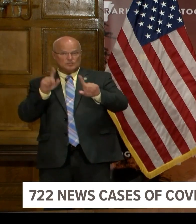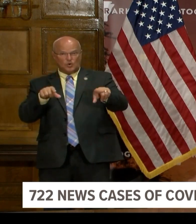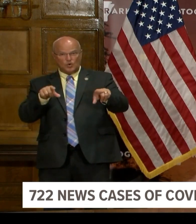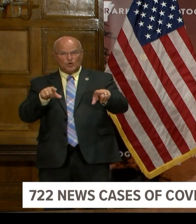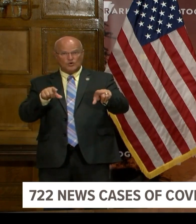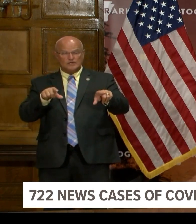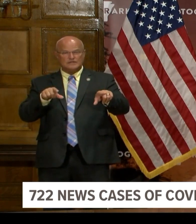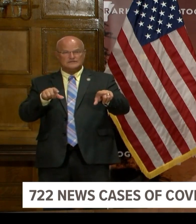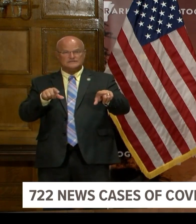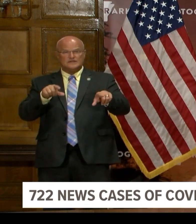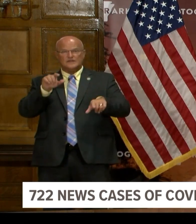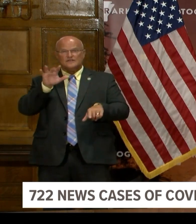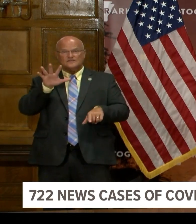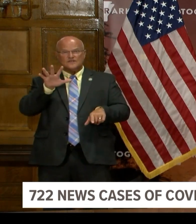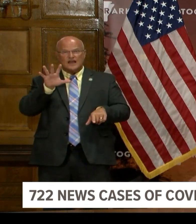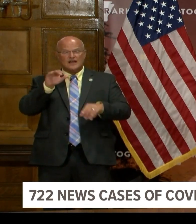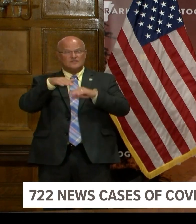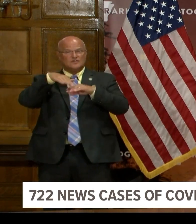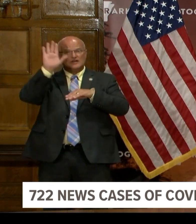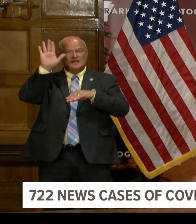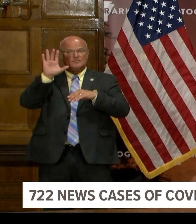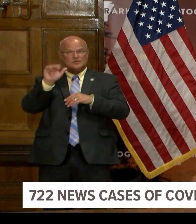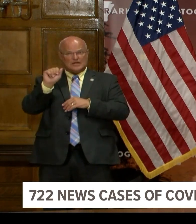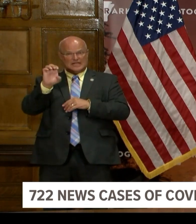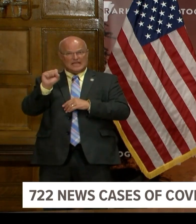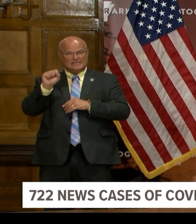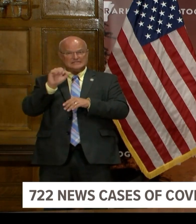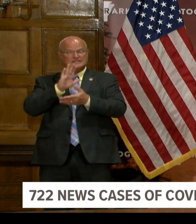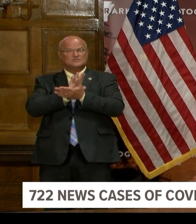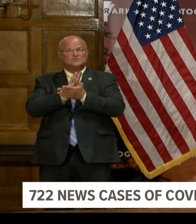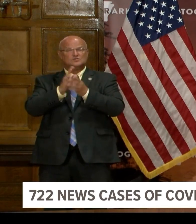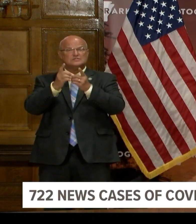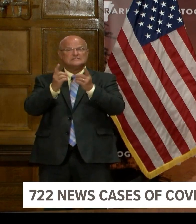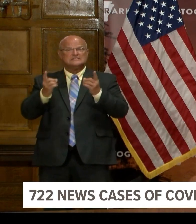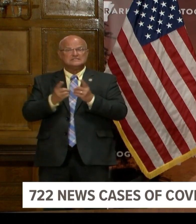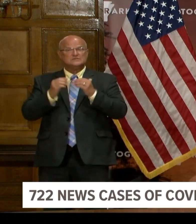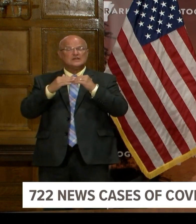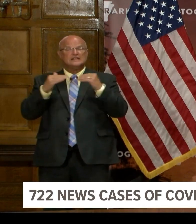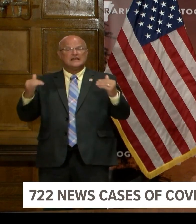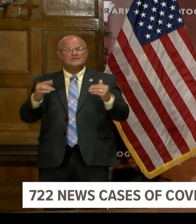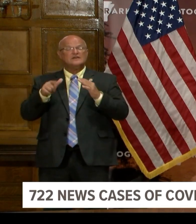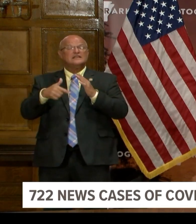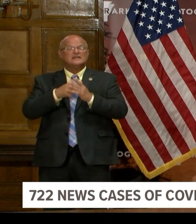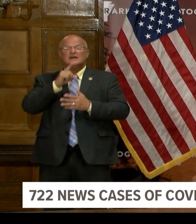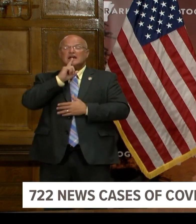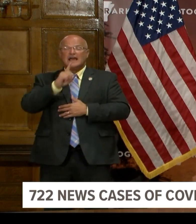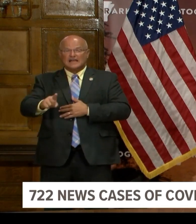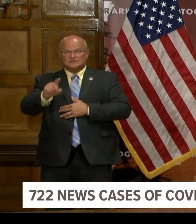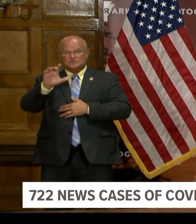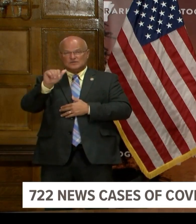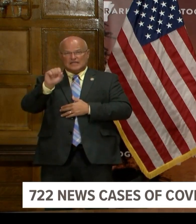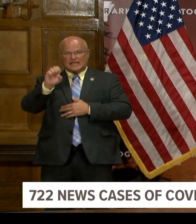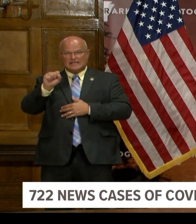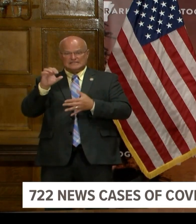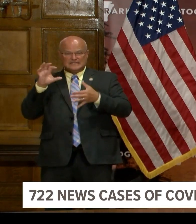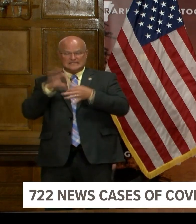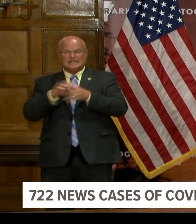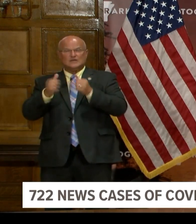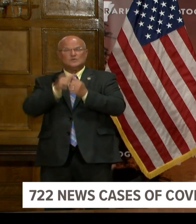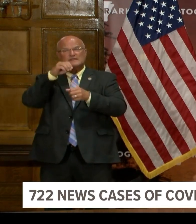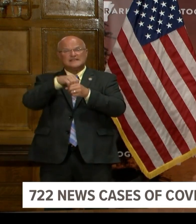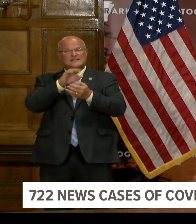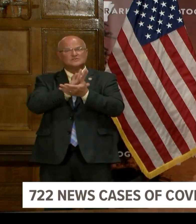5 or greater numbers of cases at the school district level. These are actual cases that are connected within the school